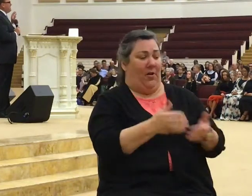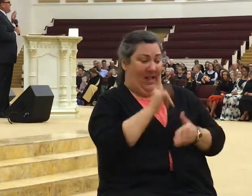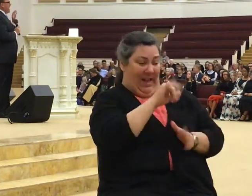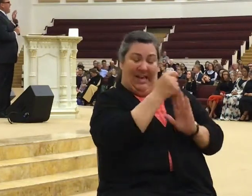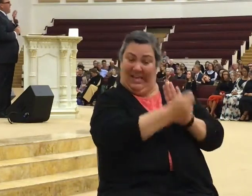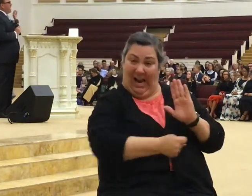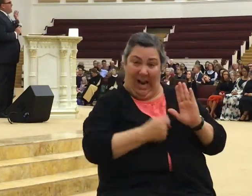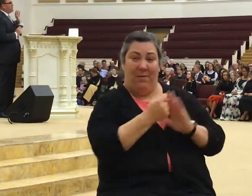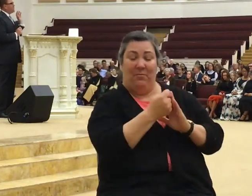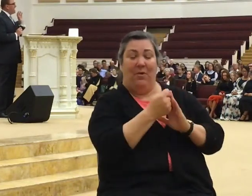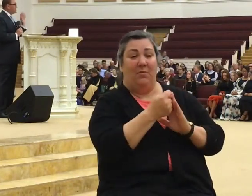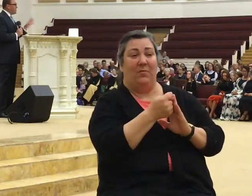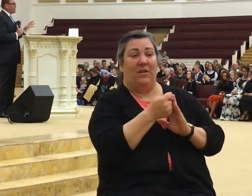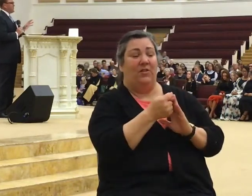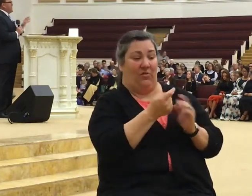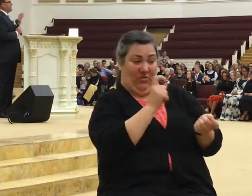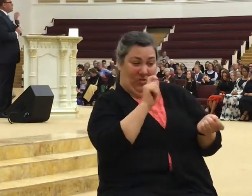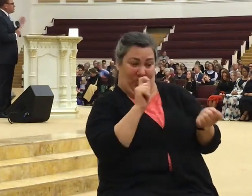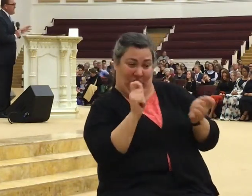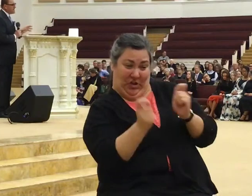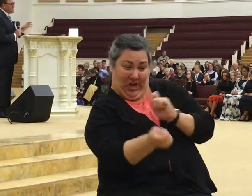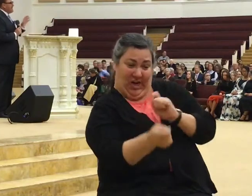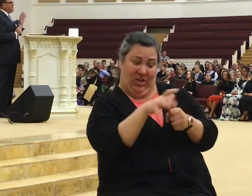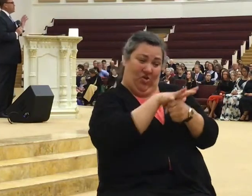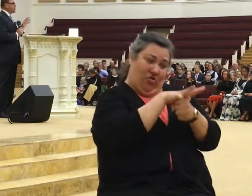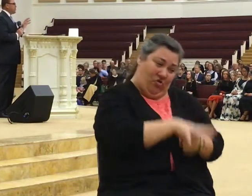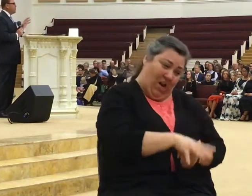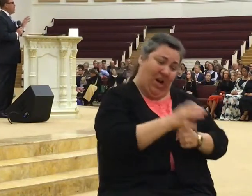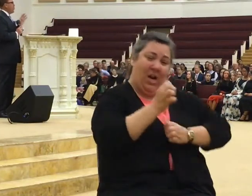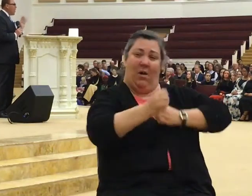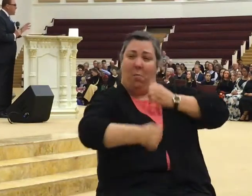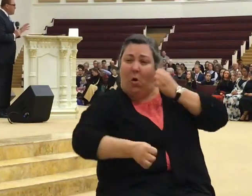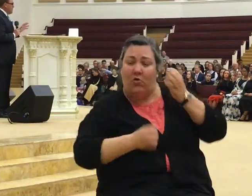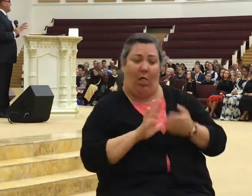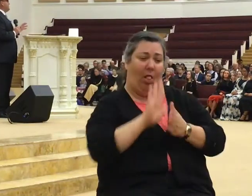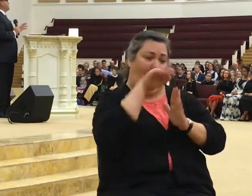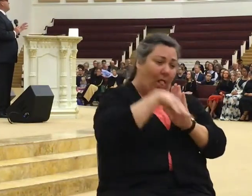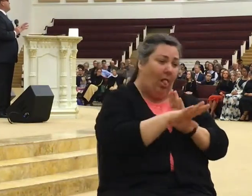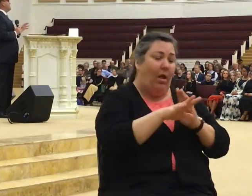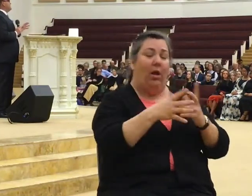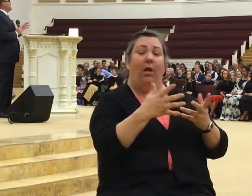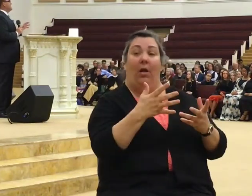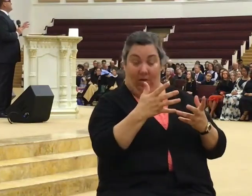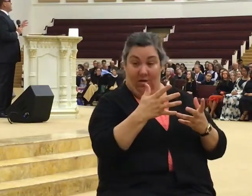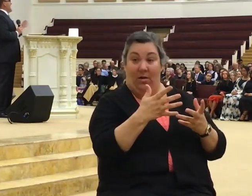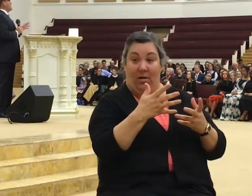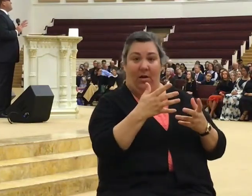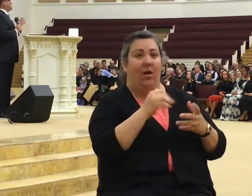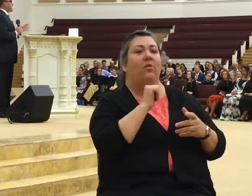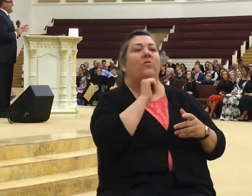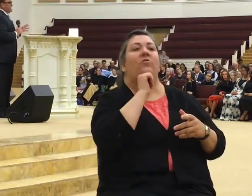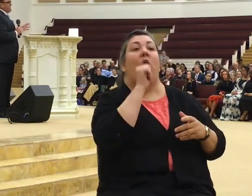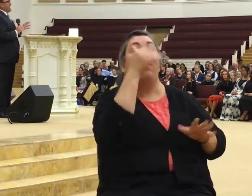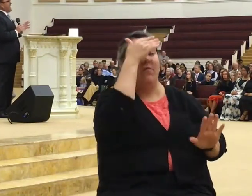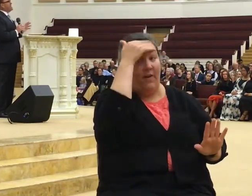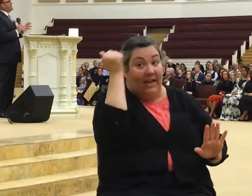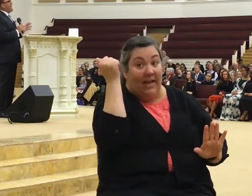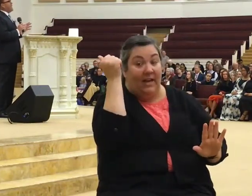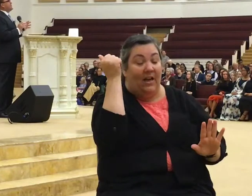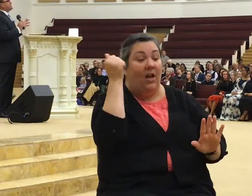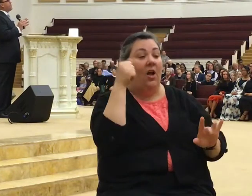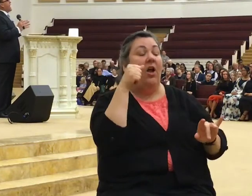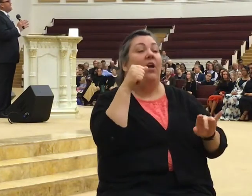time of transition and stress and emotional wandering, don't ever forget that